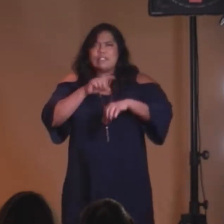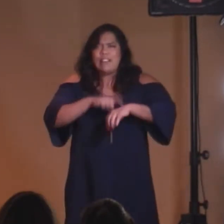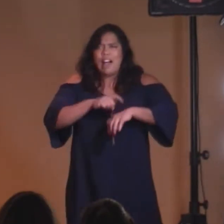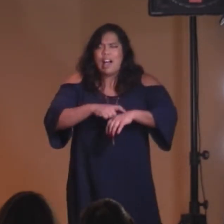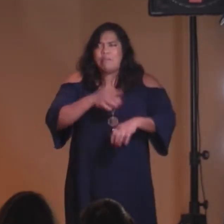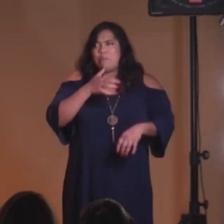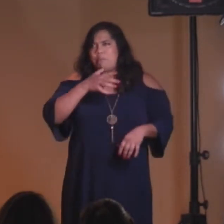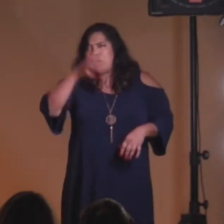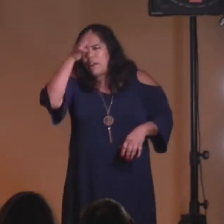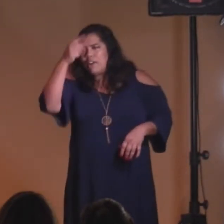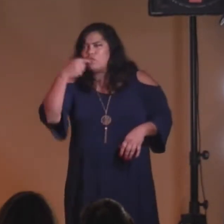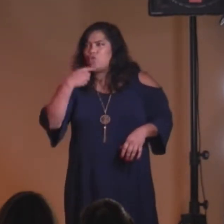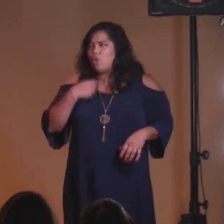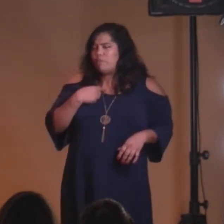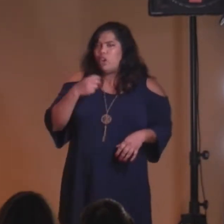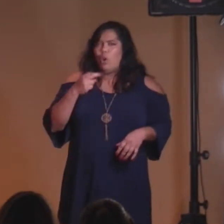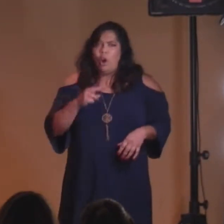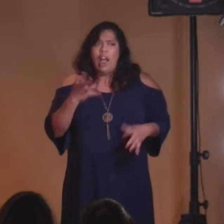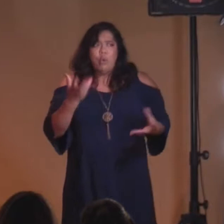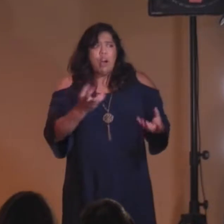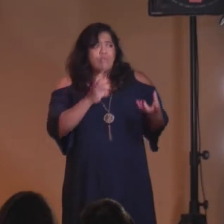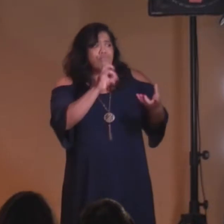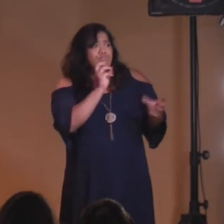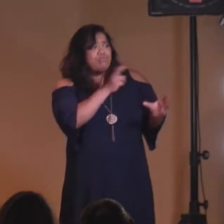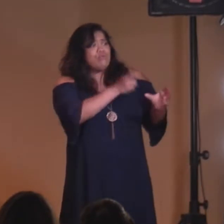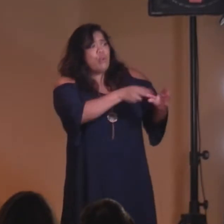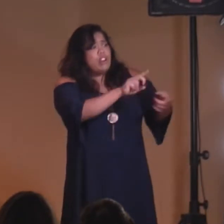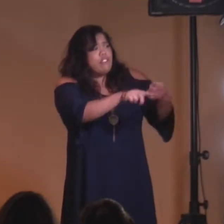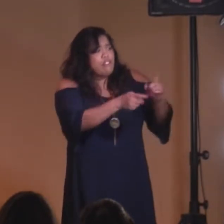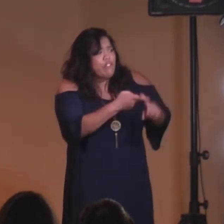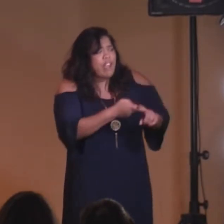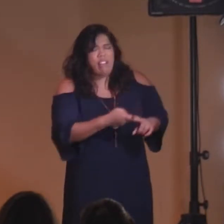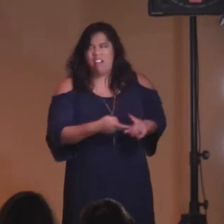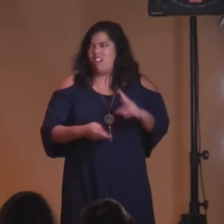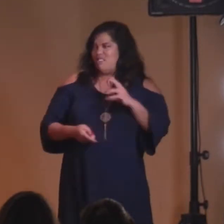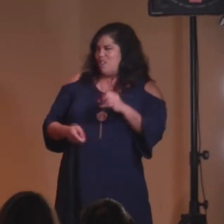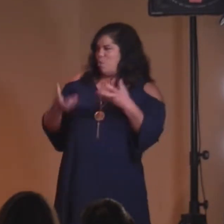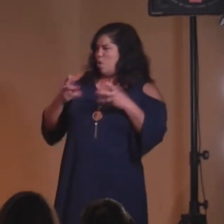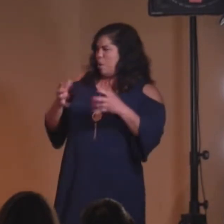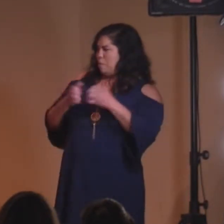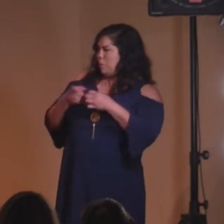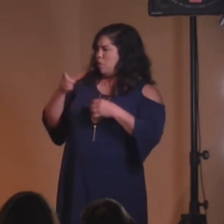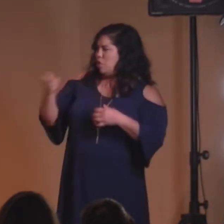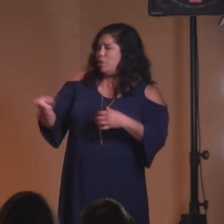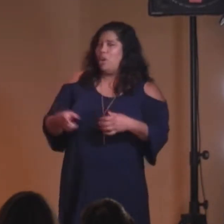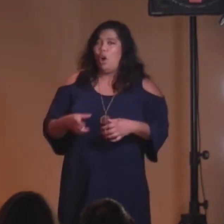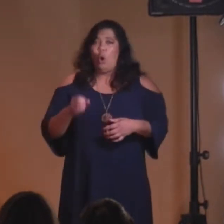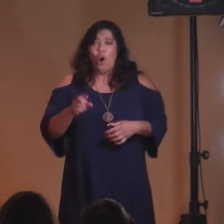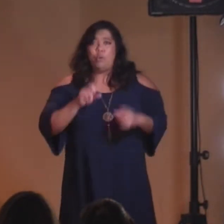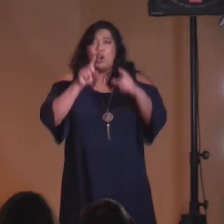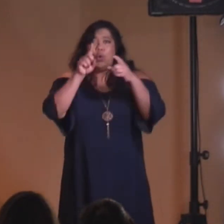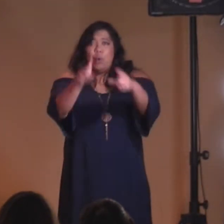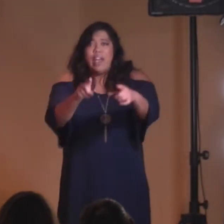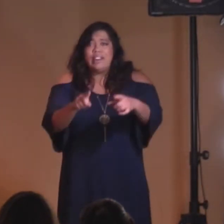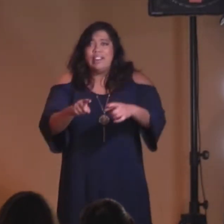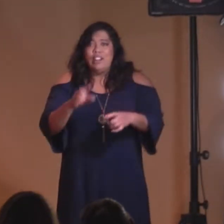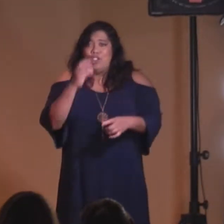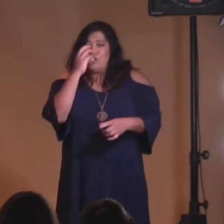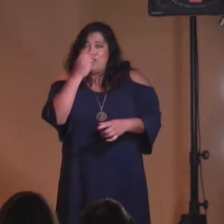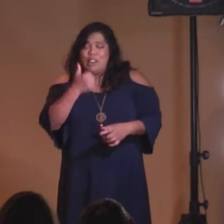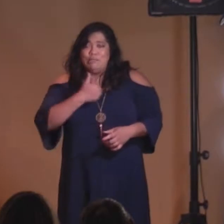friends at school, and they said, no, we don't want to play with you, and I was the last one picked, and I went to the circus by myself, and this clown popped up, and I was like, oh,